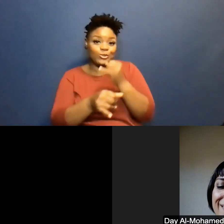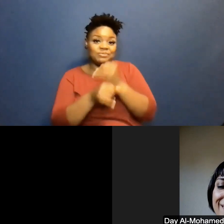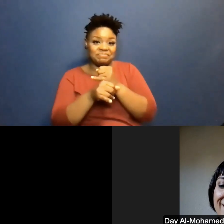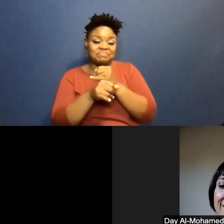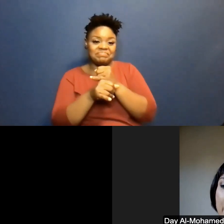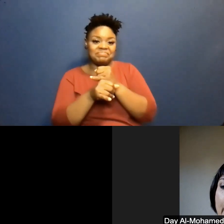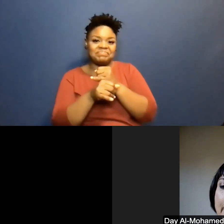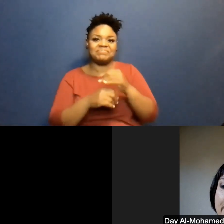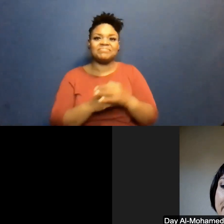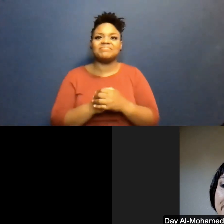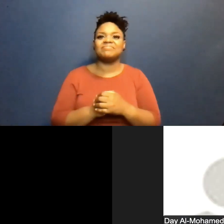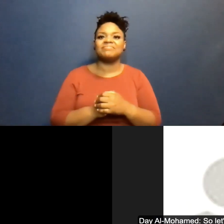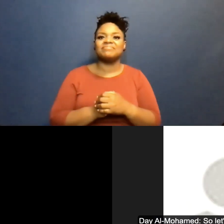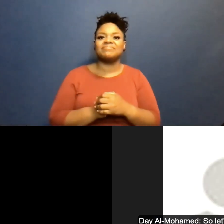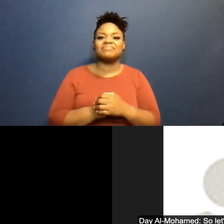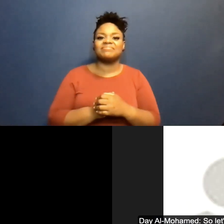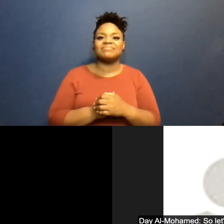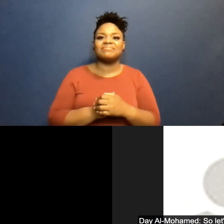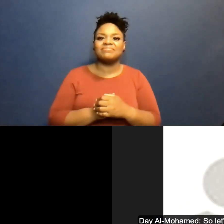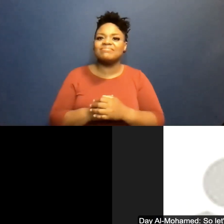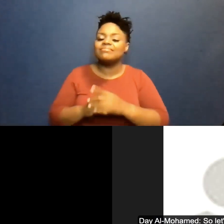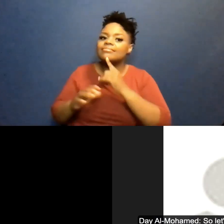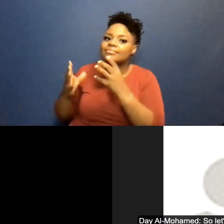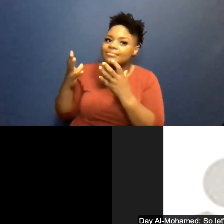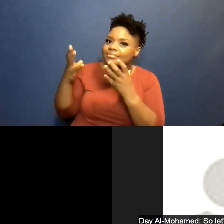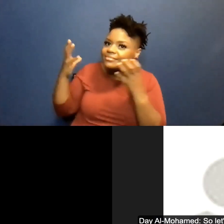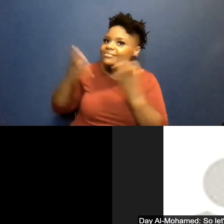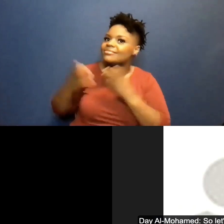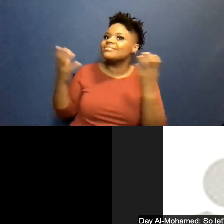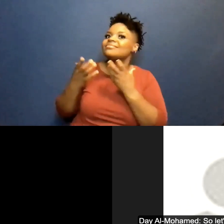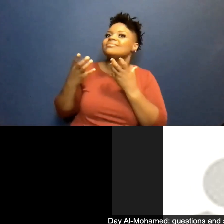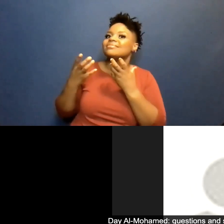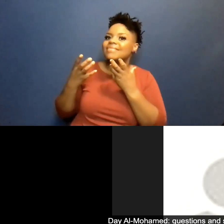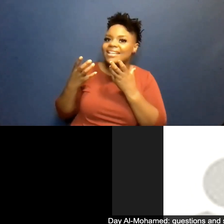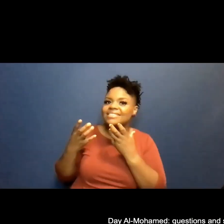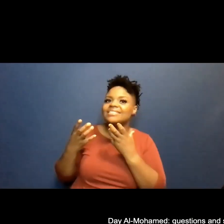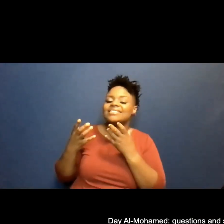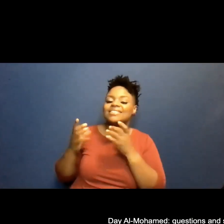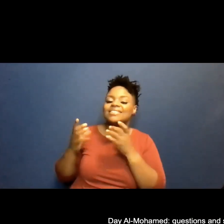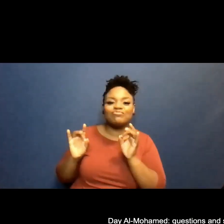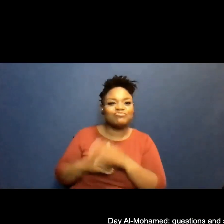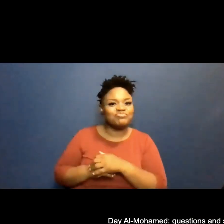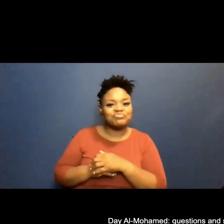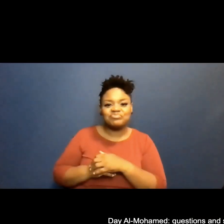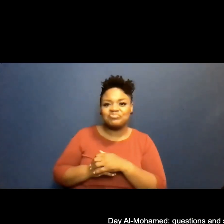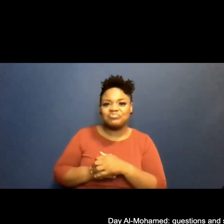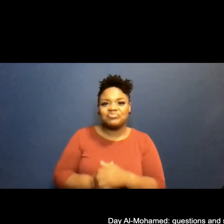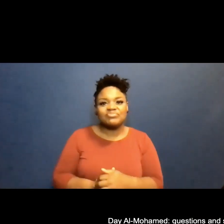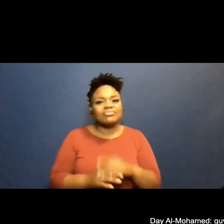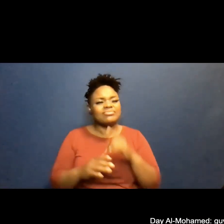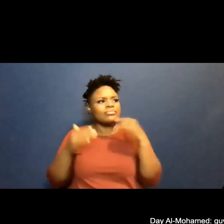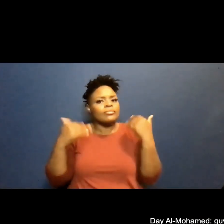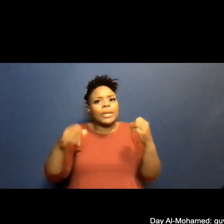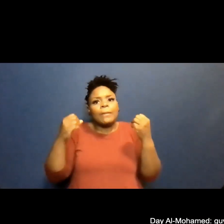Fantastic. All right. So let's get into it. I have so many questions and so many things I just want to ask you guys,